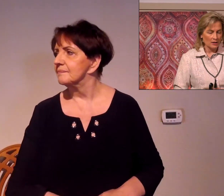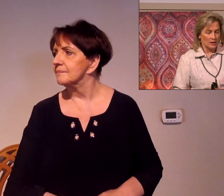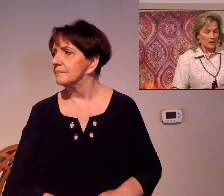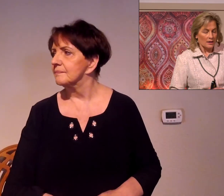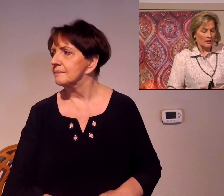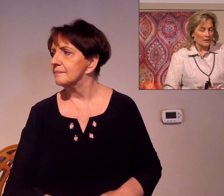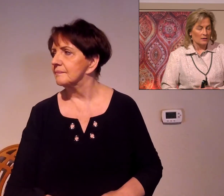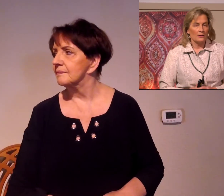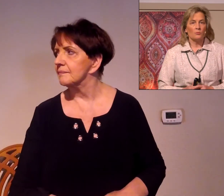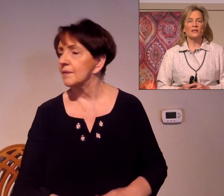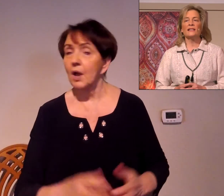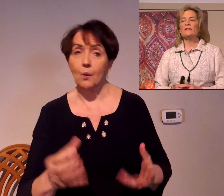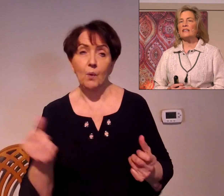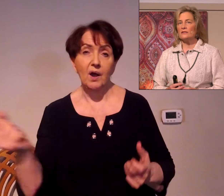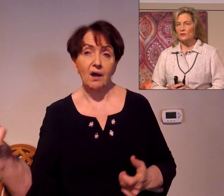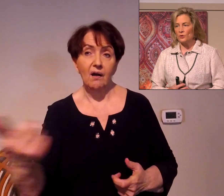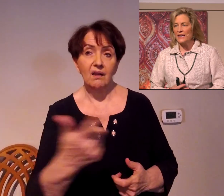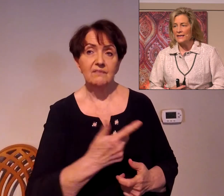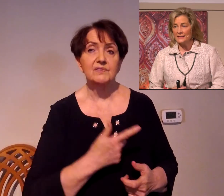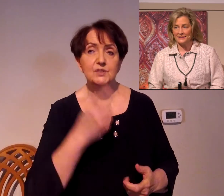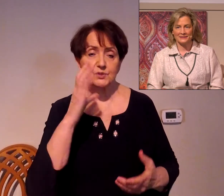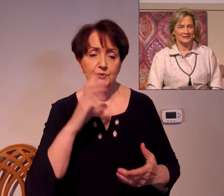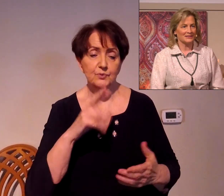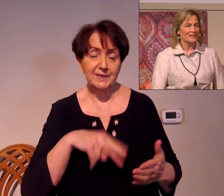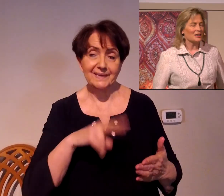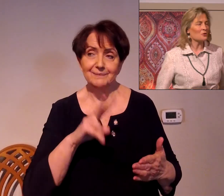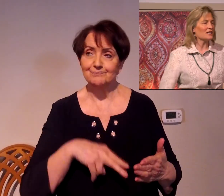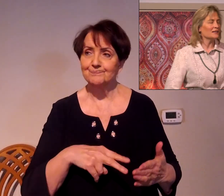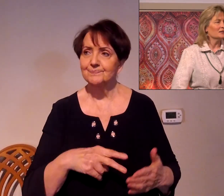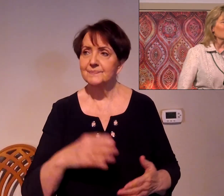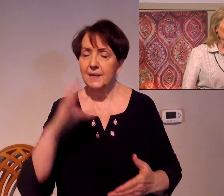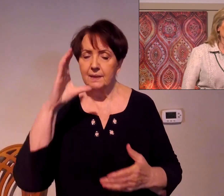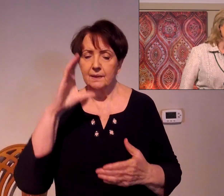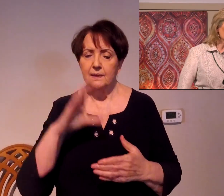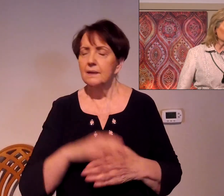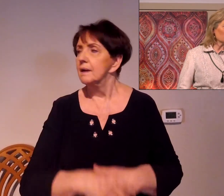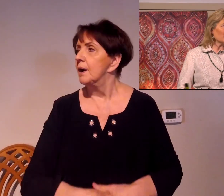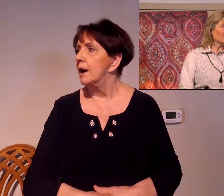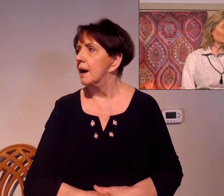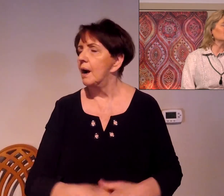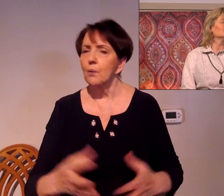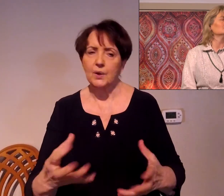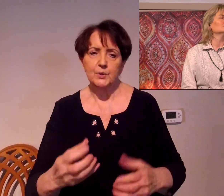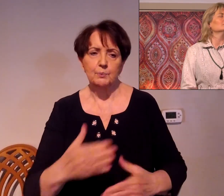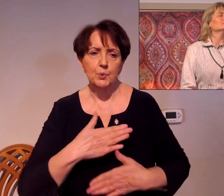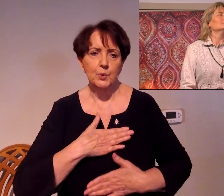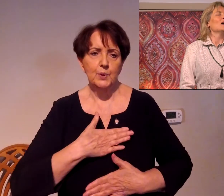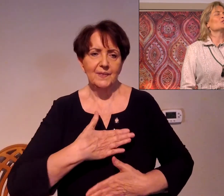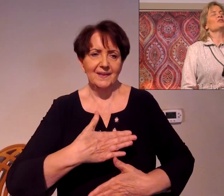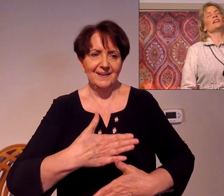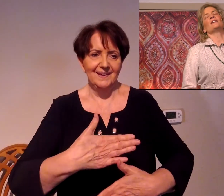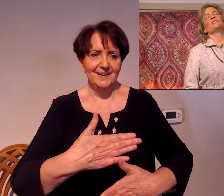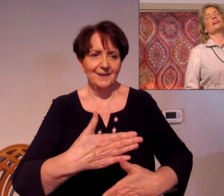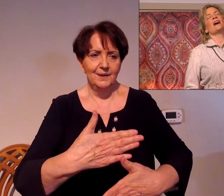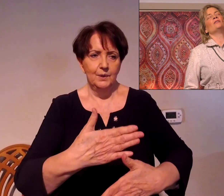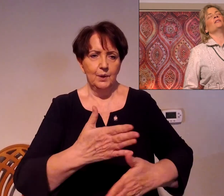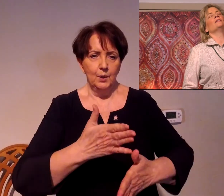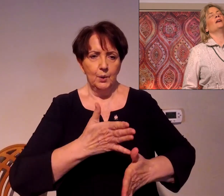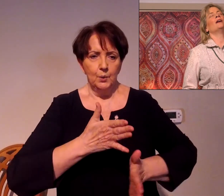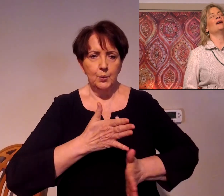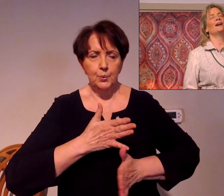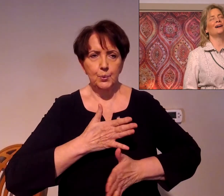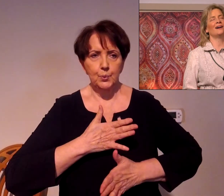it. Believe it. You ready? Get ready. I want you to breathe in. I want you to let everything